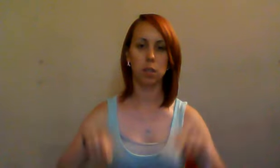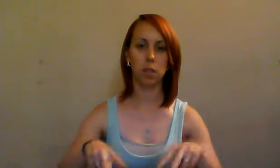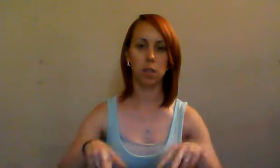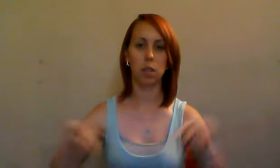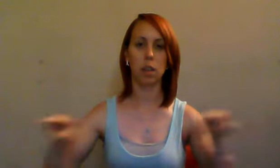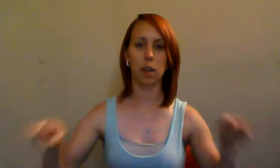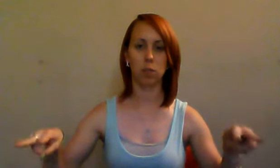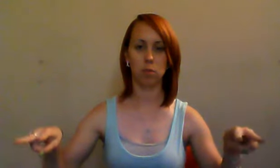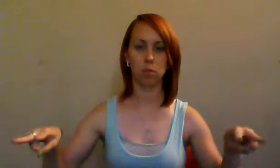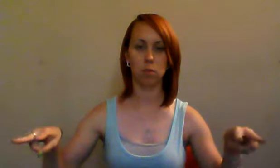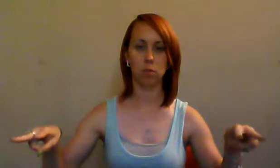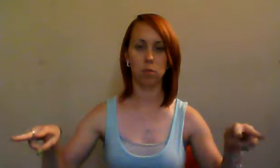In, then out.